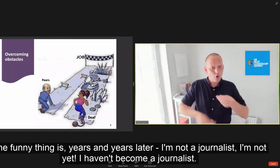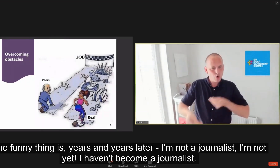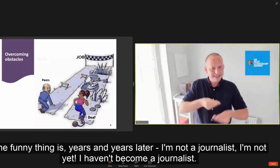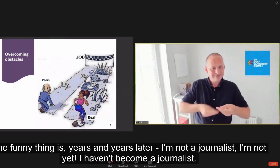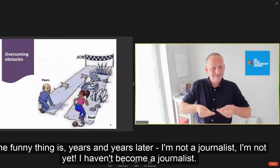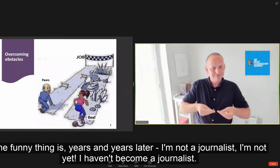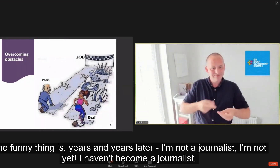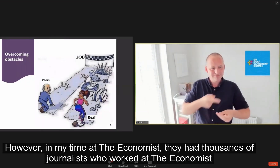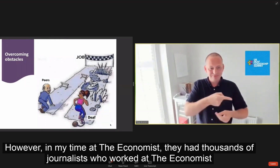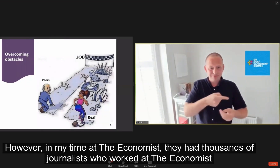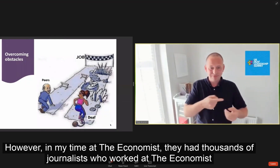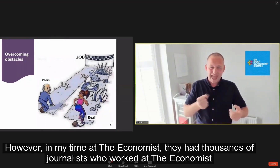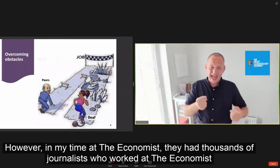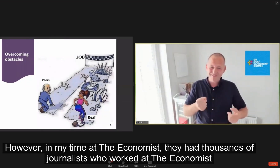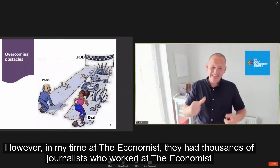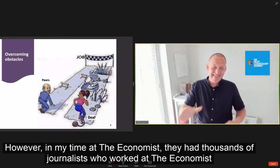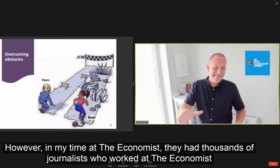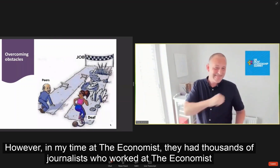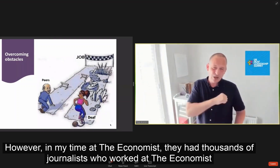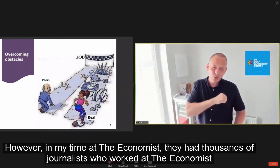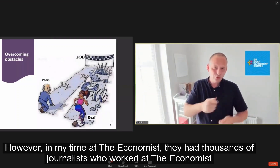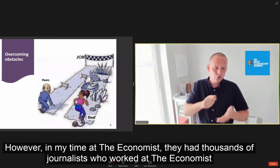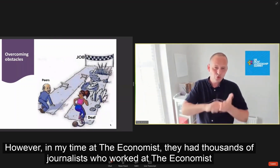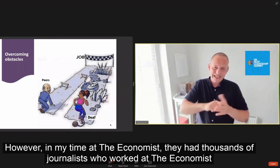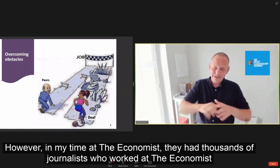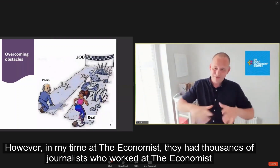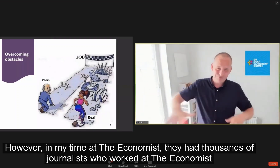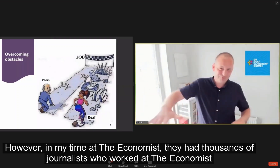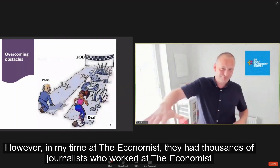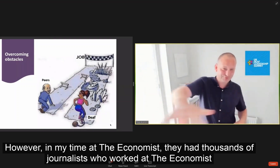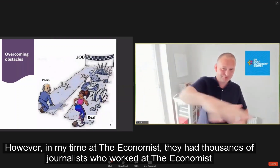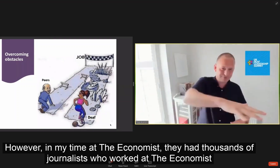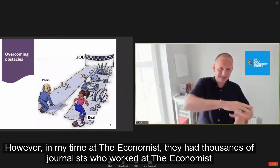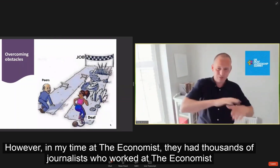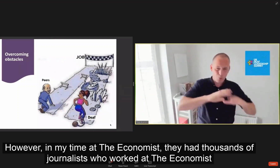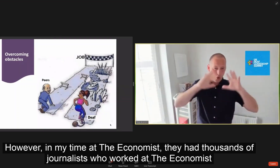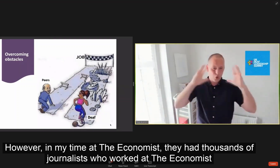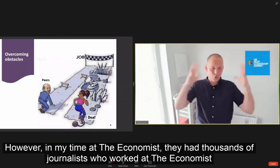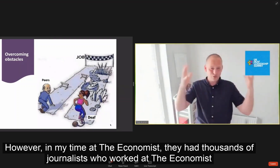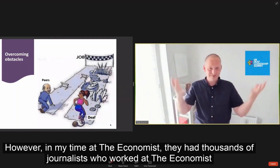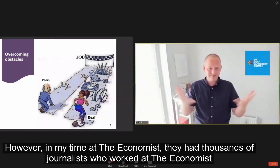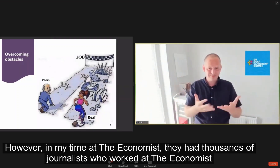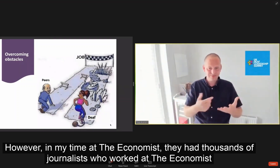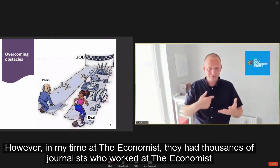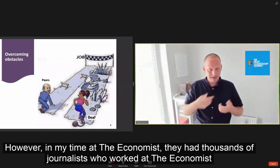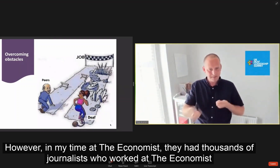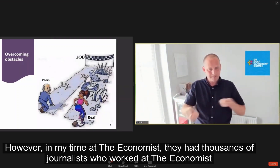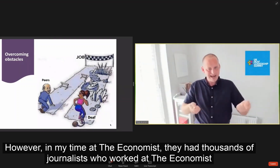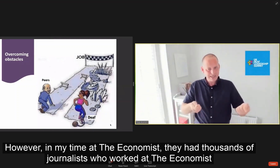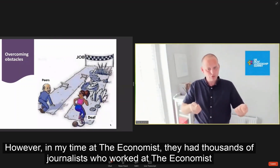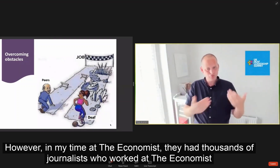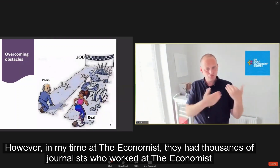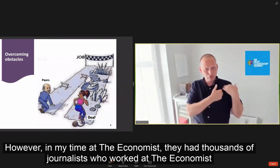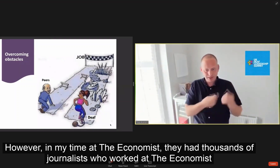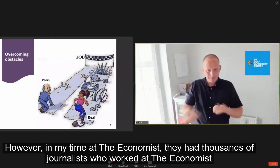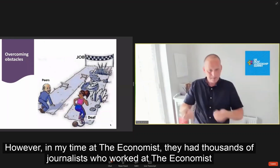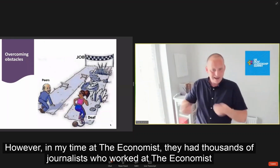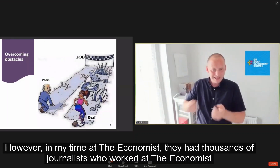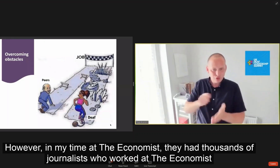journalist. However, in my time at The Economist, they had thousands of journalists who worked at The Economist all over the world, and I